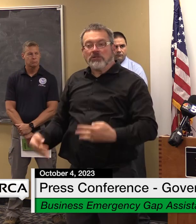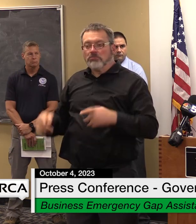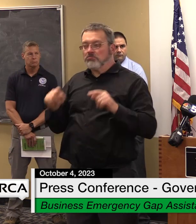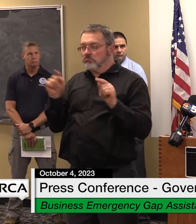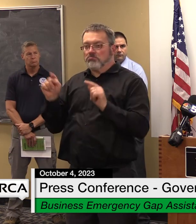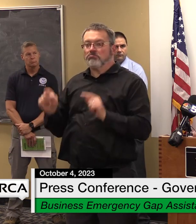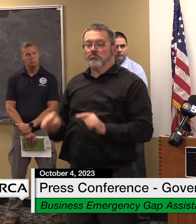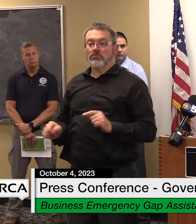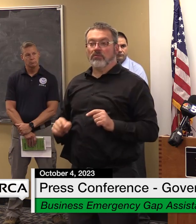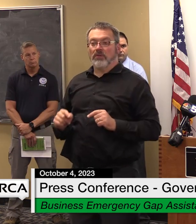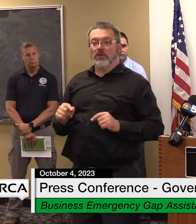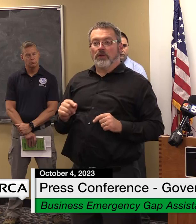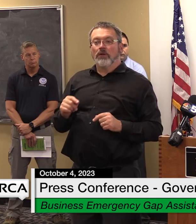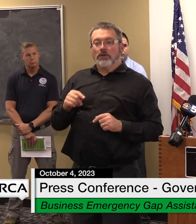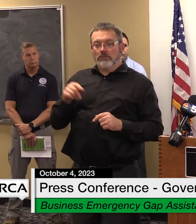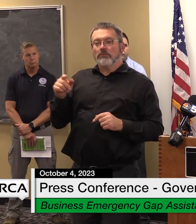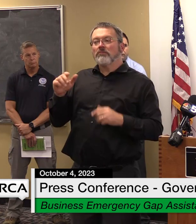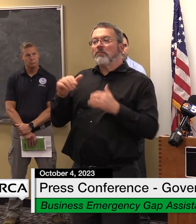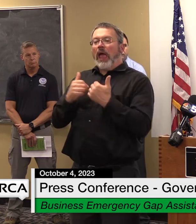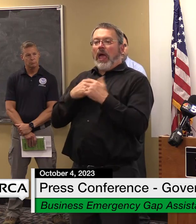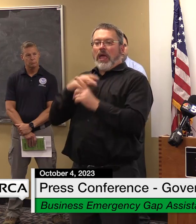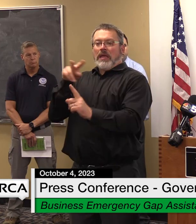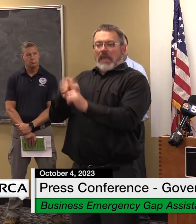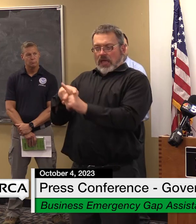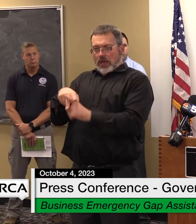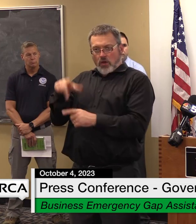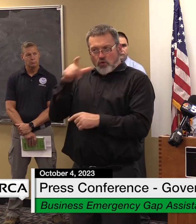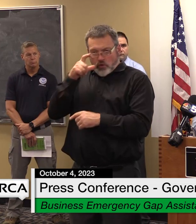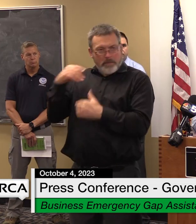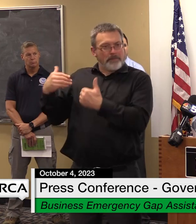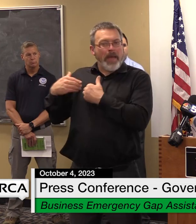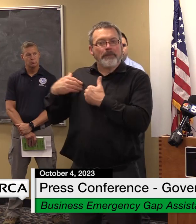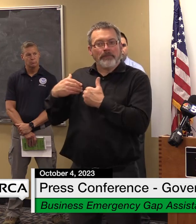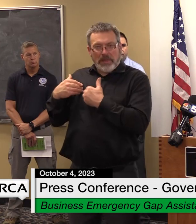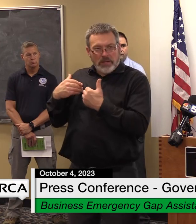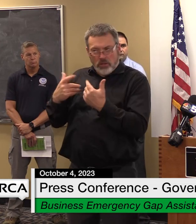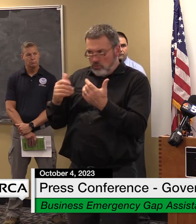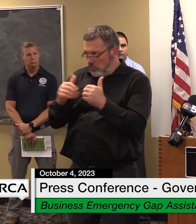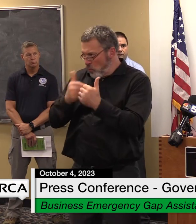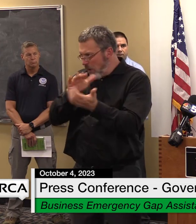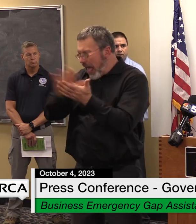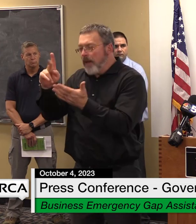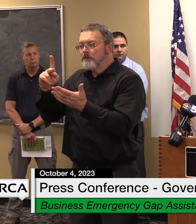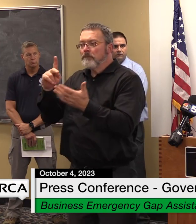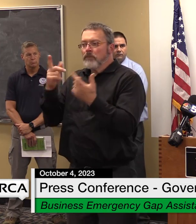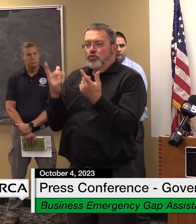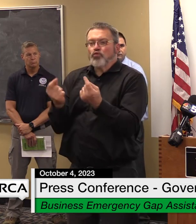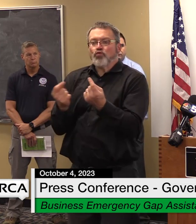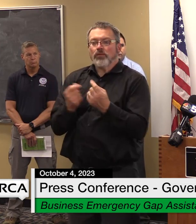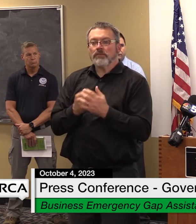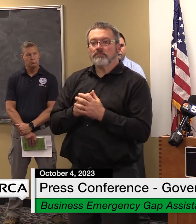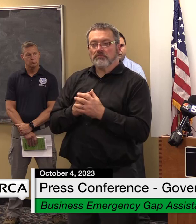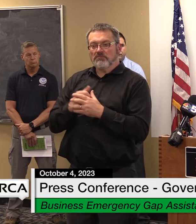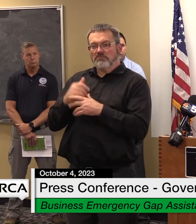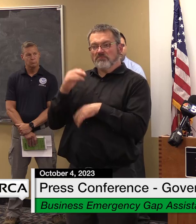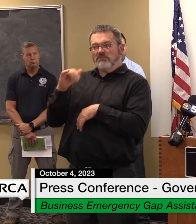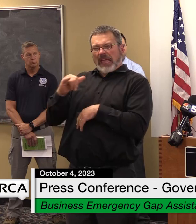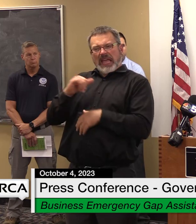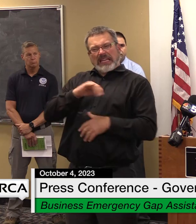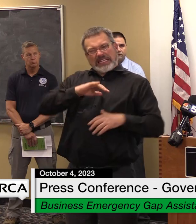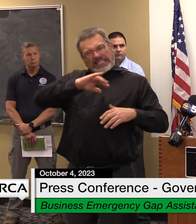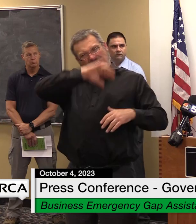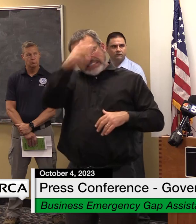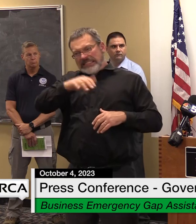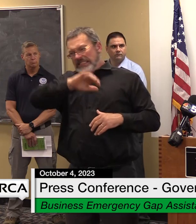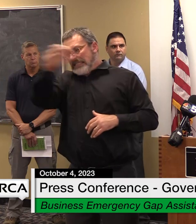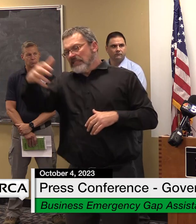They assigned removal assets from a variety of different sources. To manage the initial large-scale debris piles, and you can imagine those are the